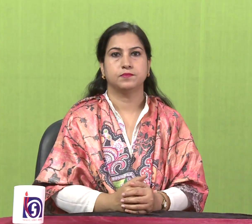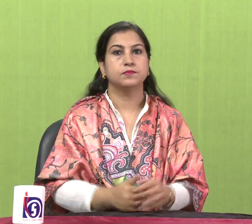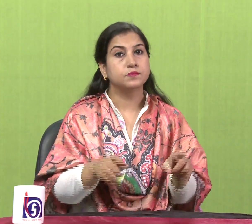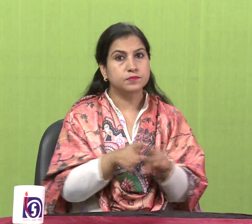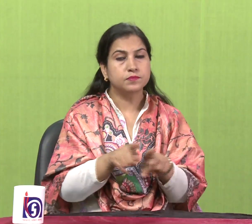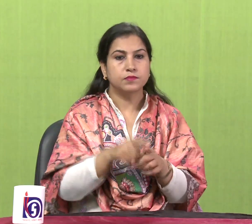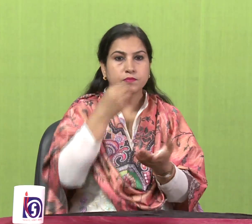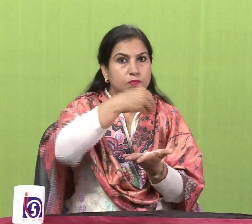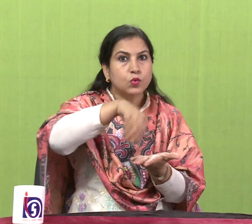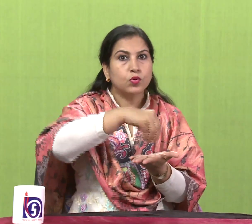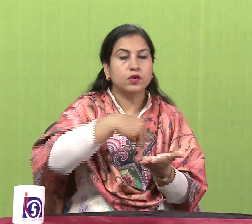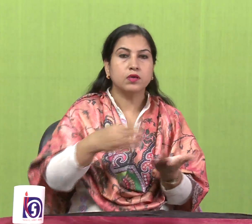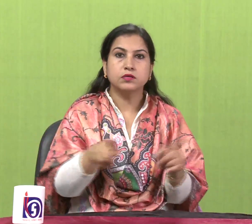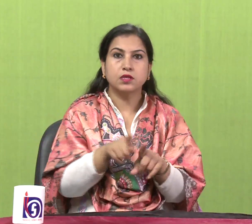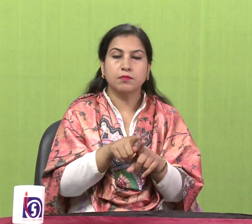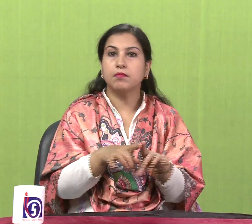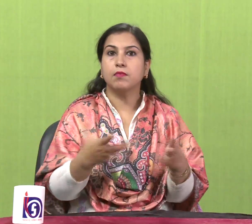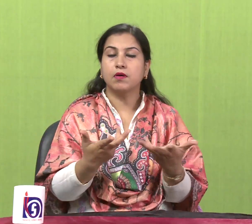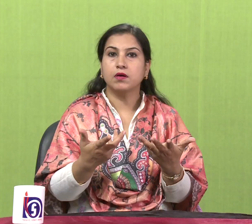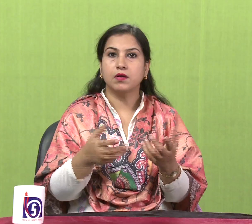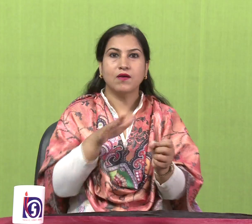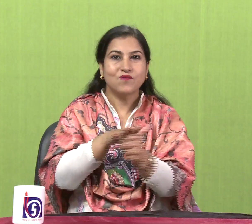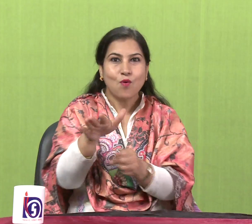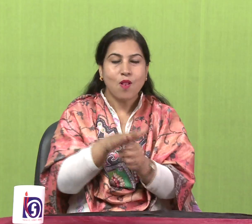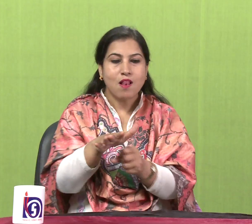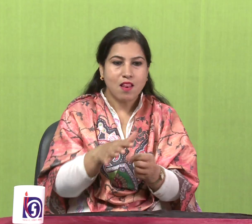For cooking in the form of fuel, etc.